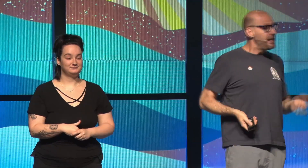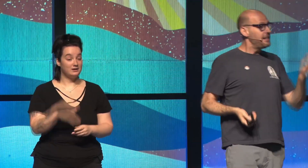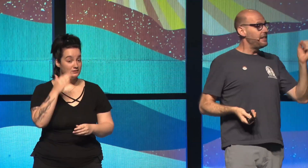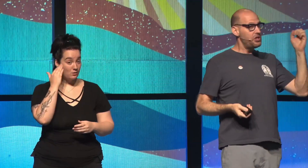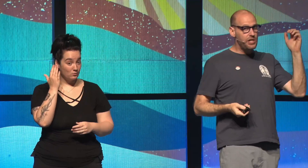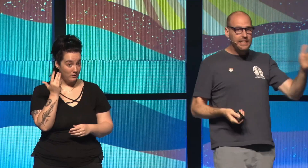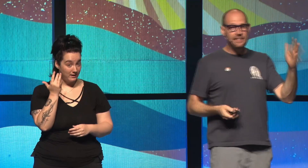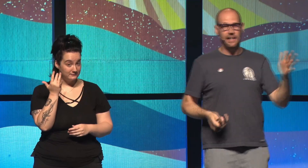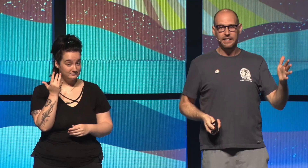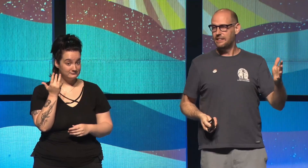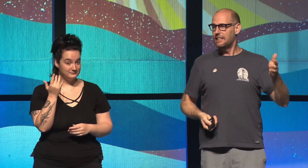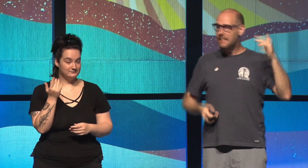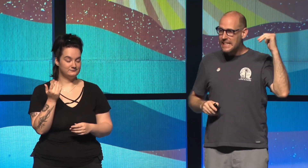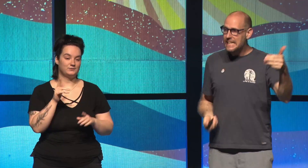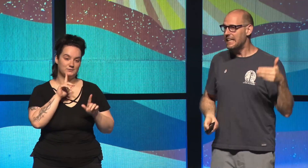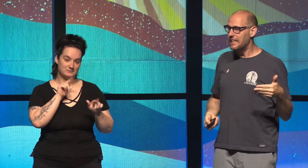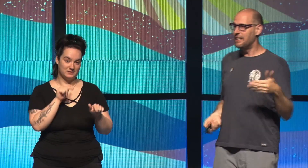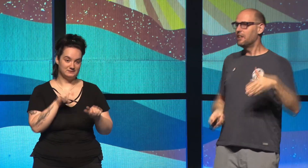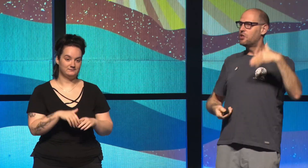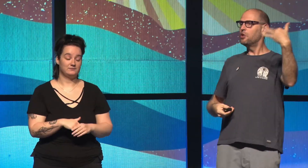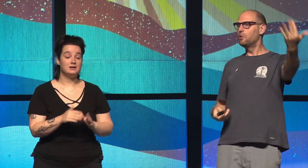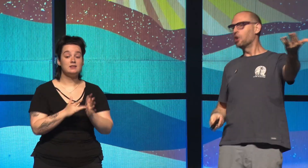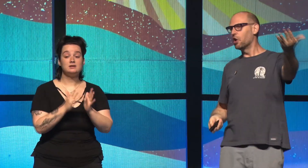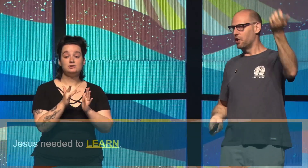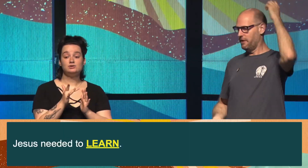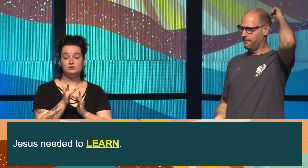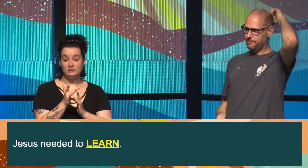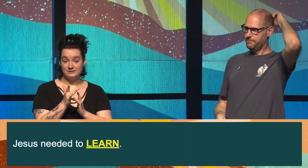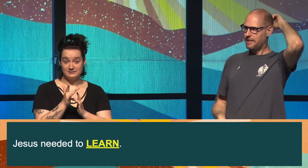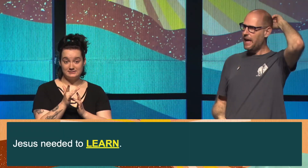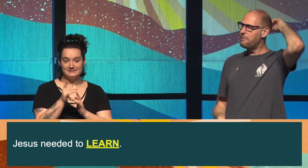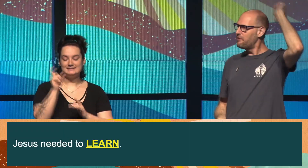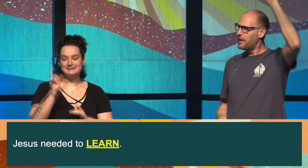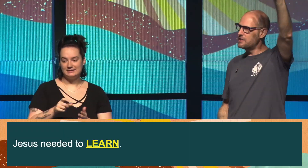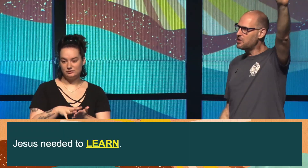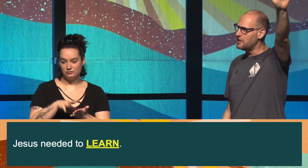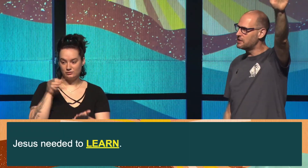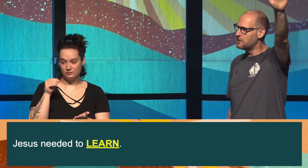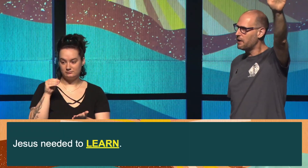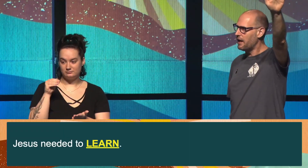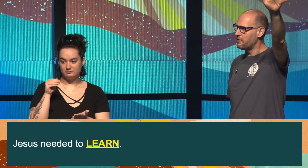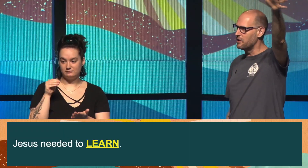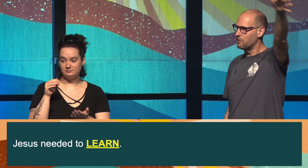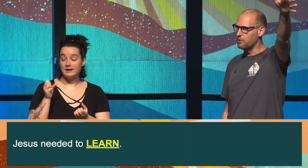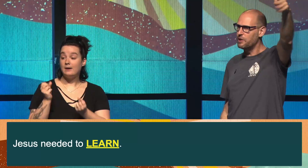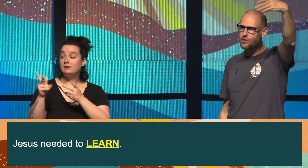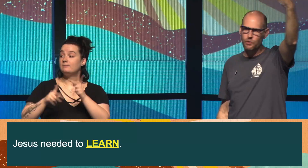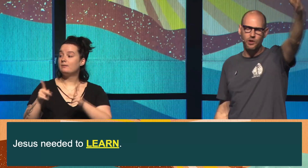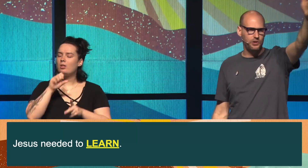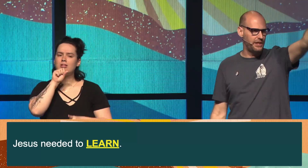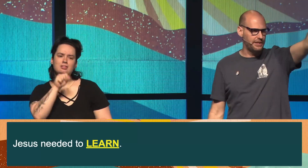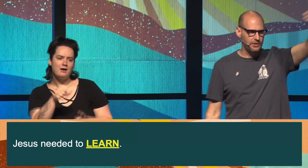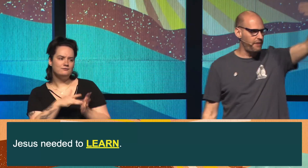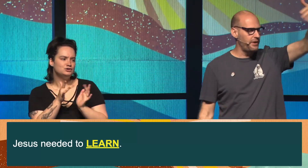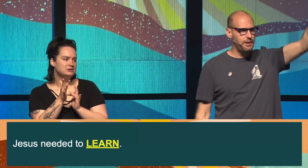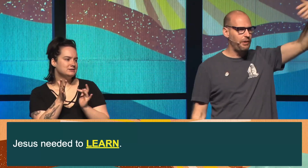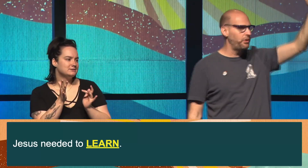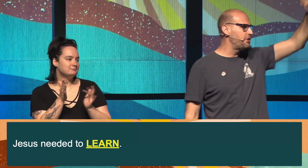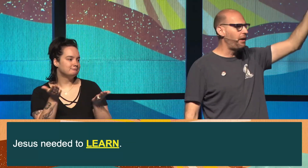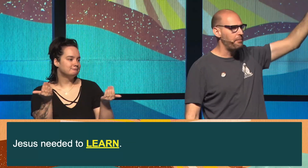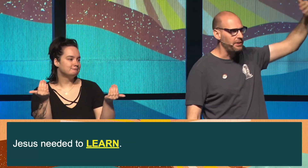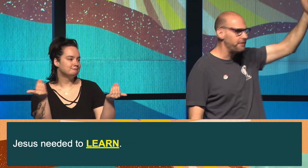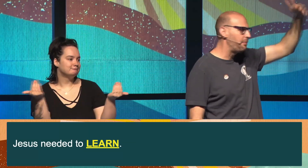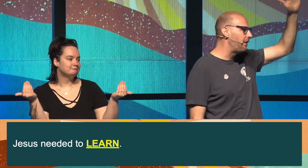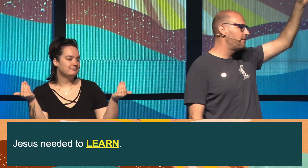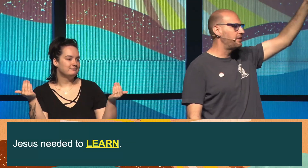fear, that Jesus needed to learn. How many fans of Jesus do we have in the room? The historical Jesus, right? Forget about